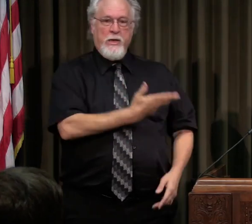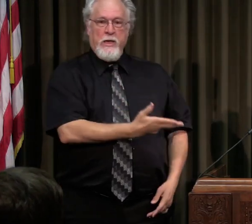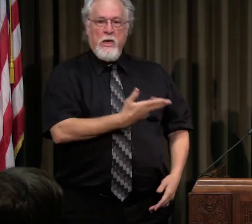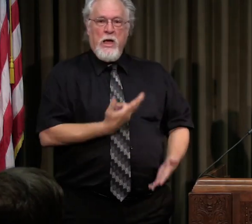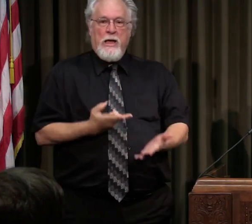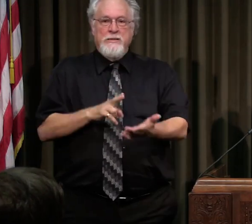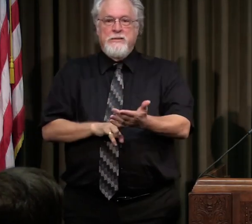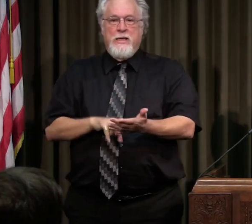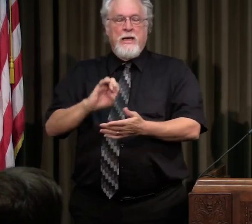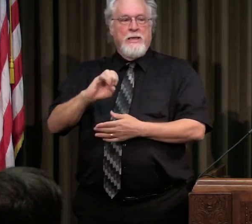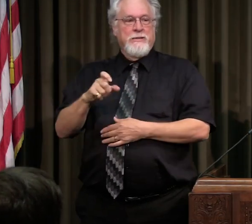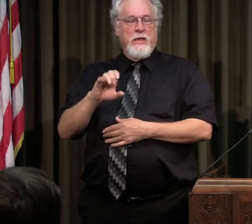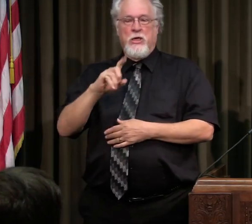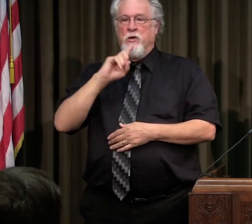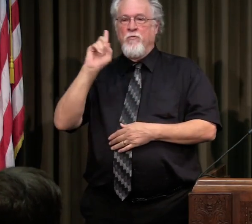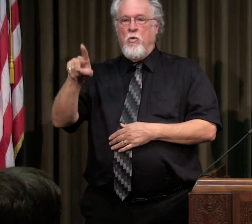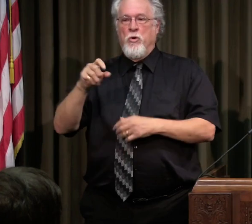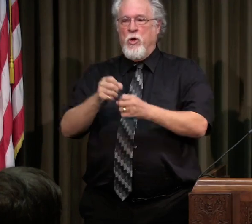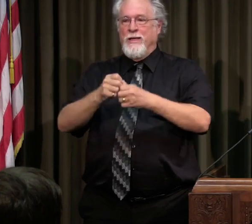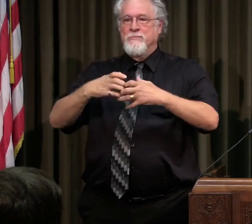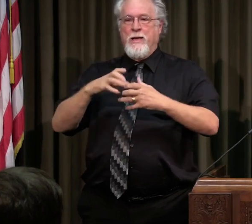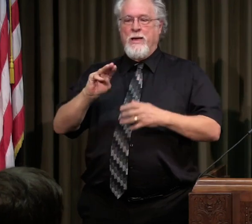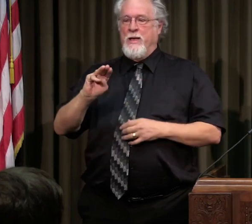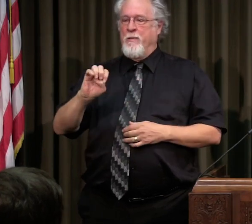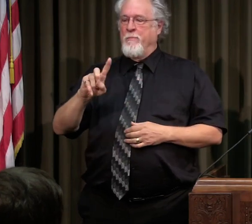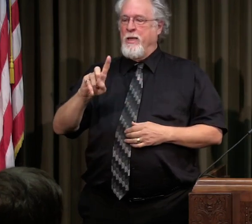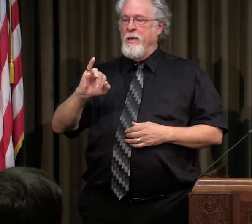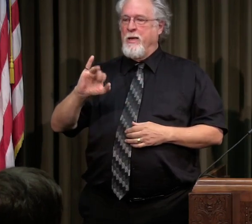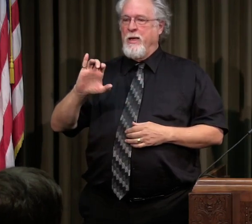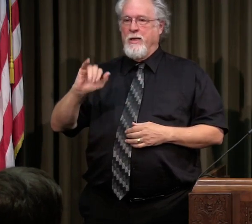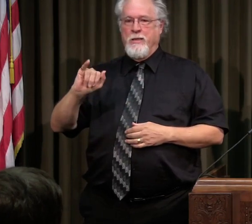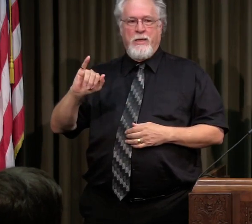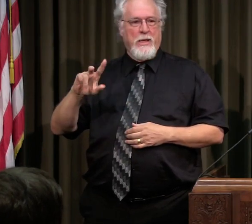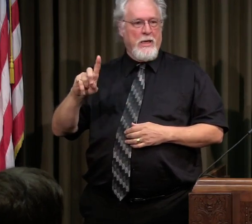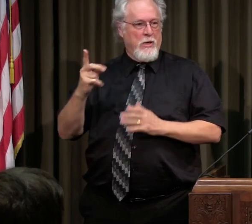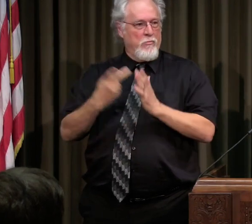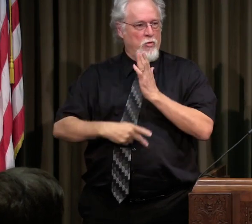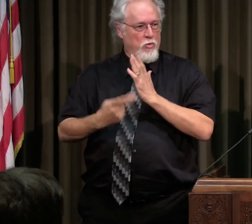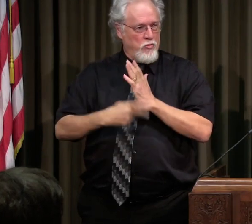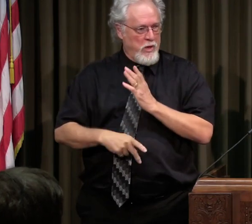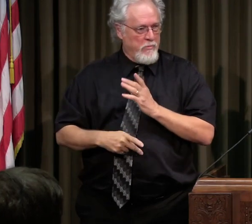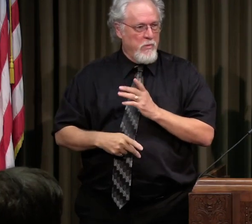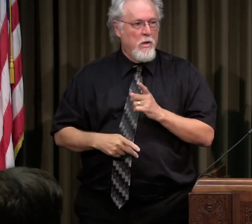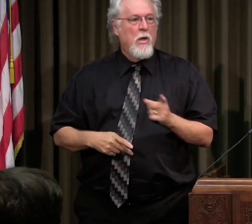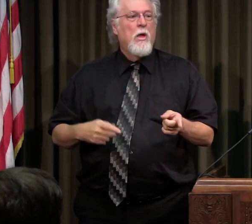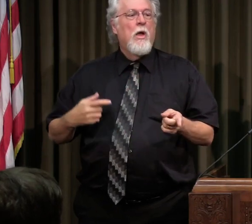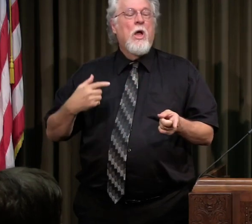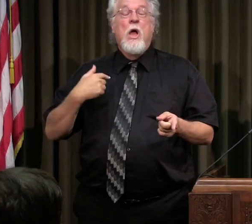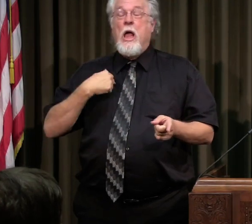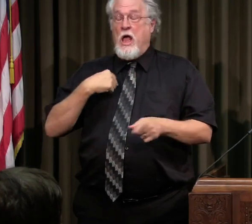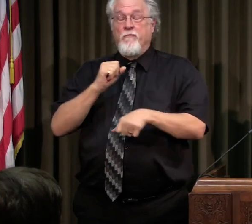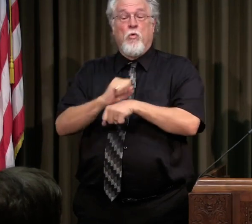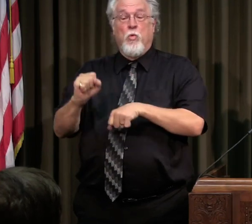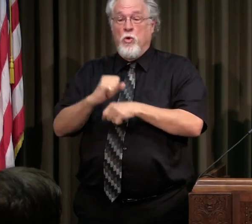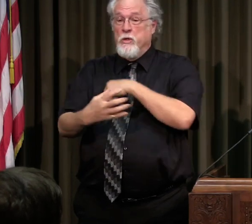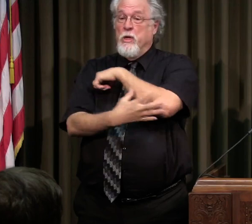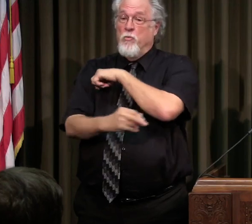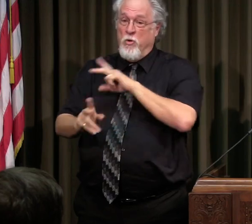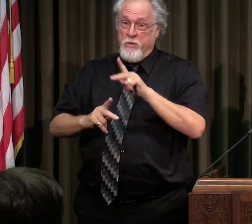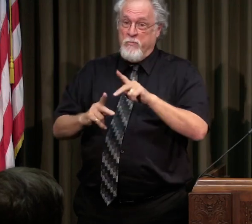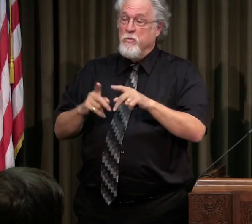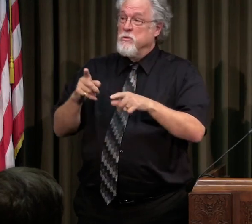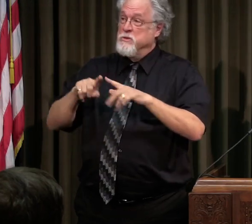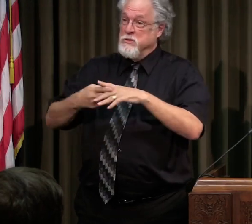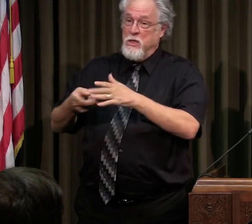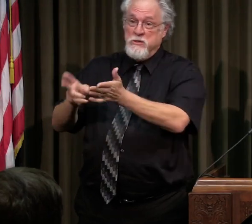signed the executive order expanding the Medicaid program. We will have working poor people in Louisiana that will start signing